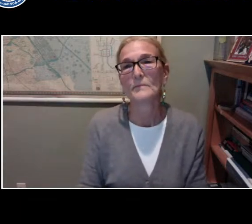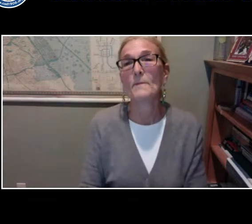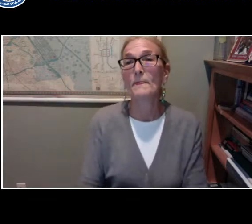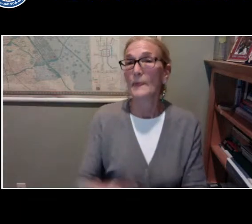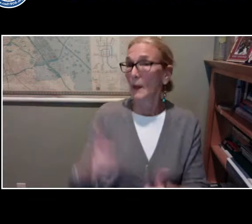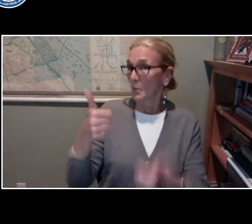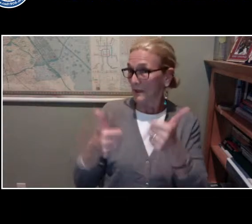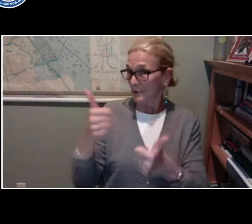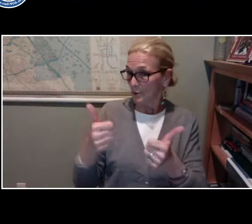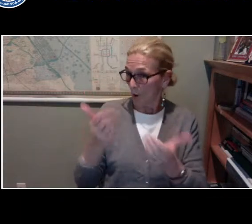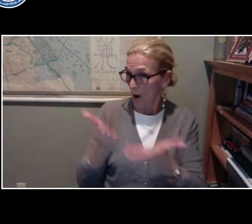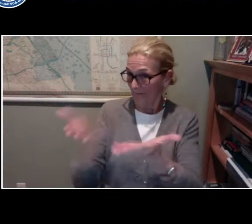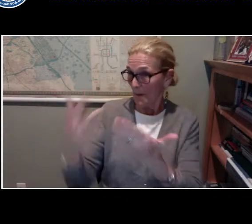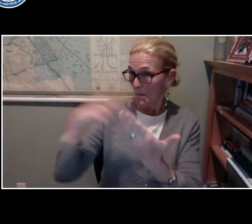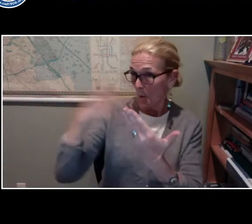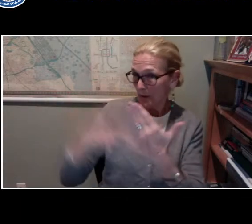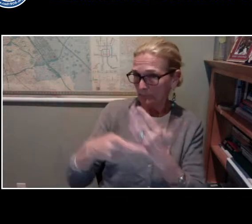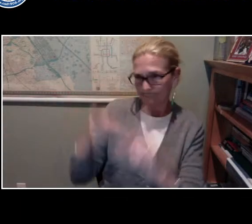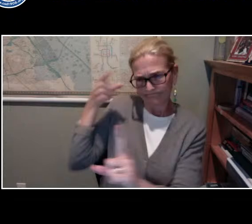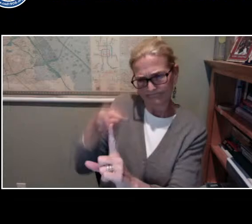and intervention services,